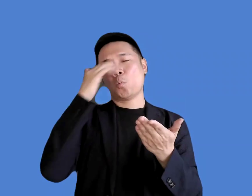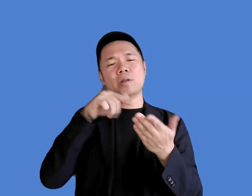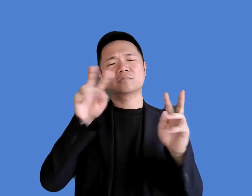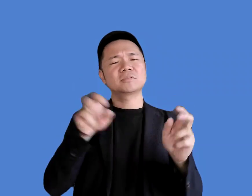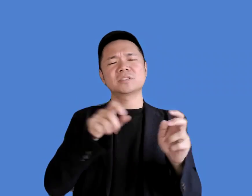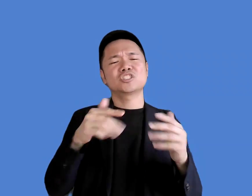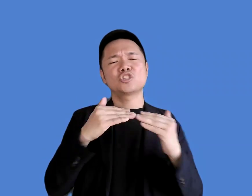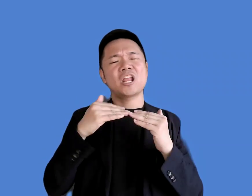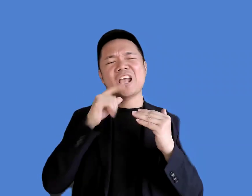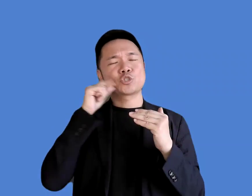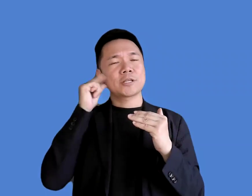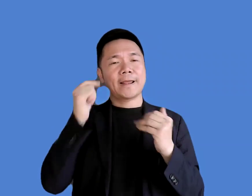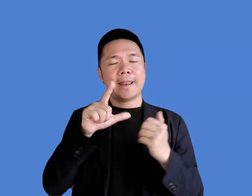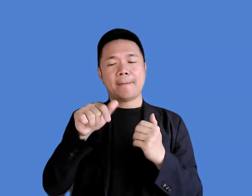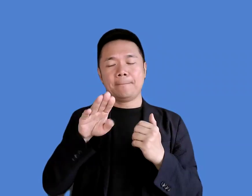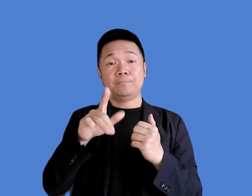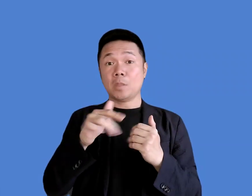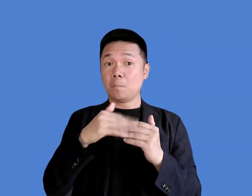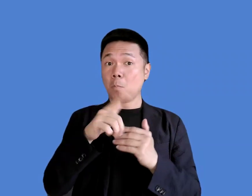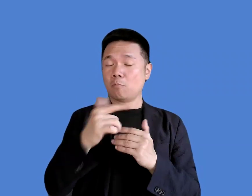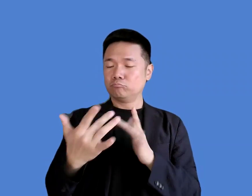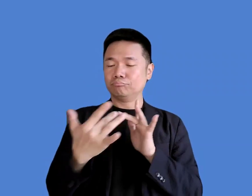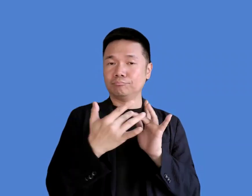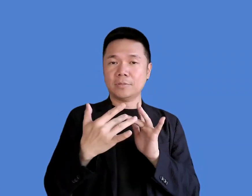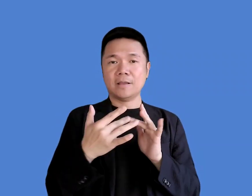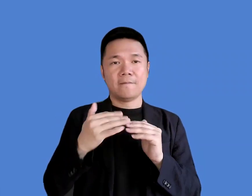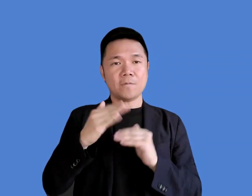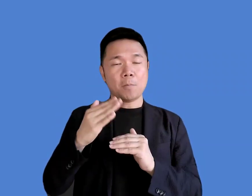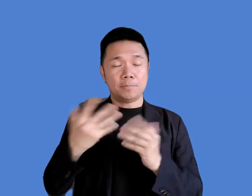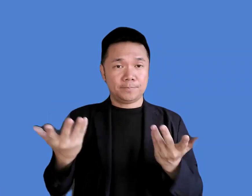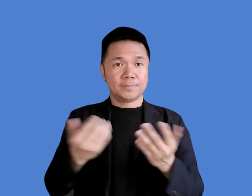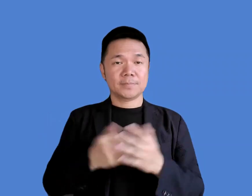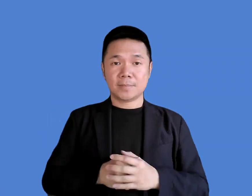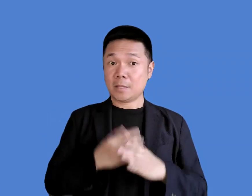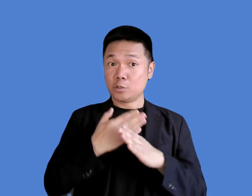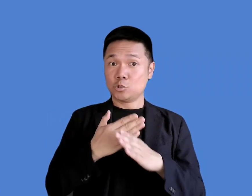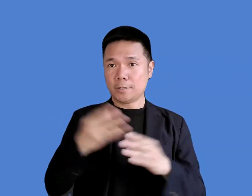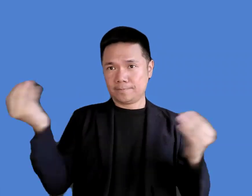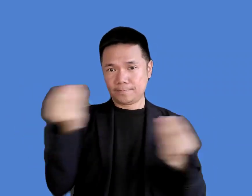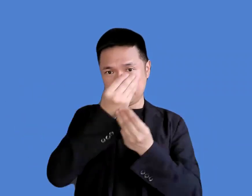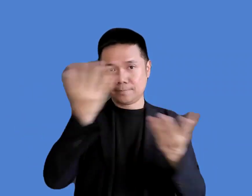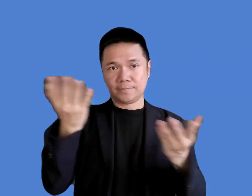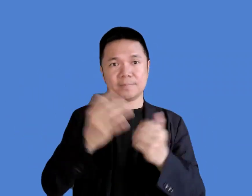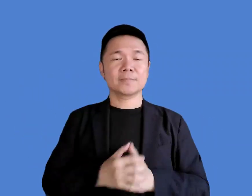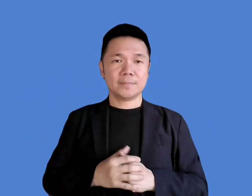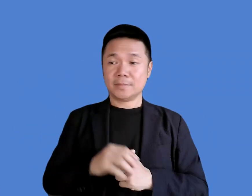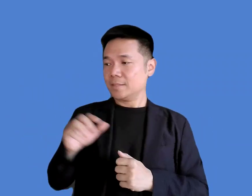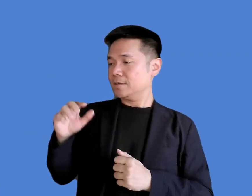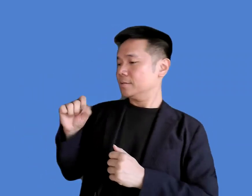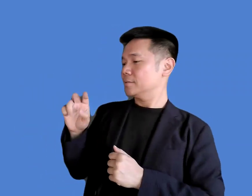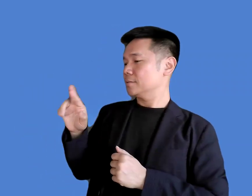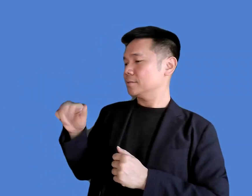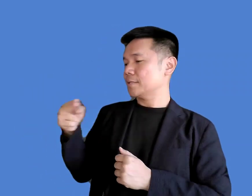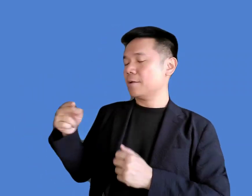Lab. We also want you to get in touch with us and to join us. As we've shared previously, as Sarah Golding has shared